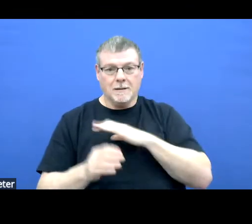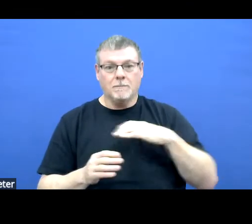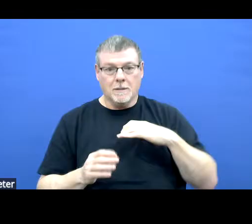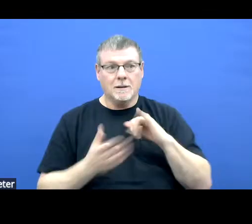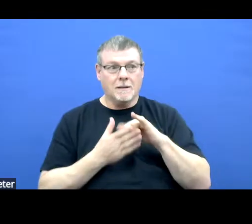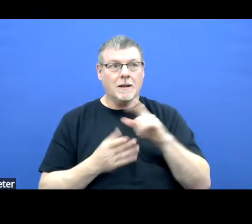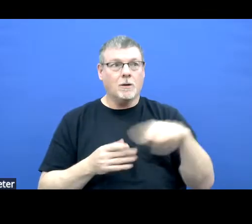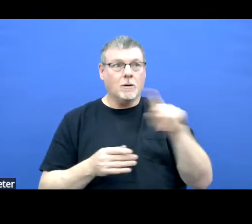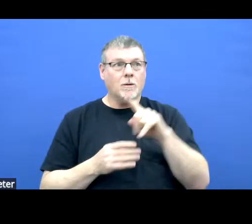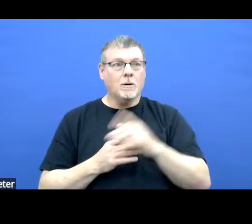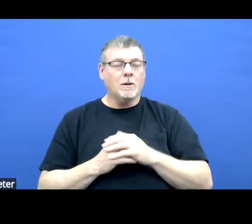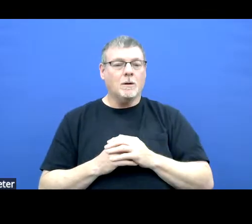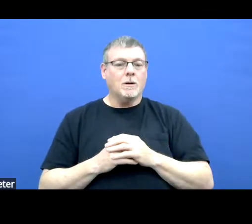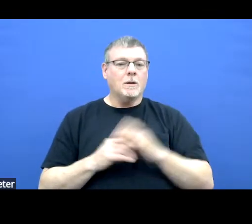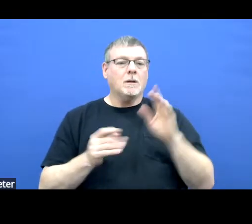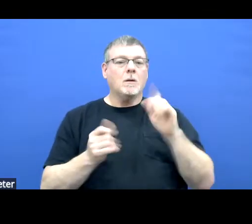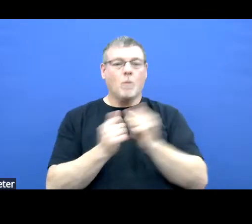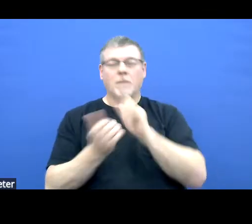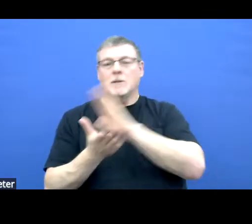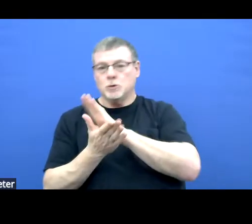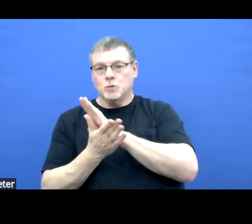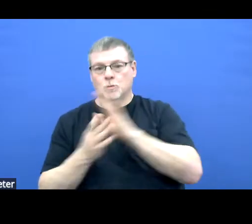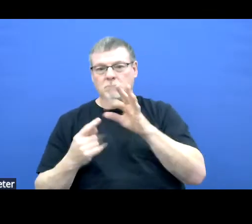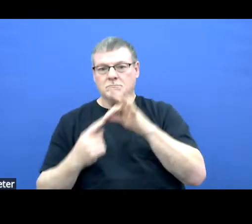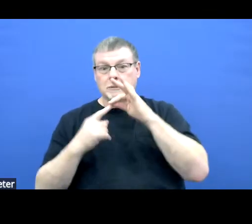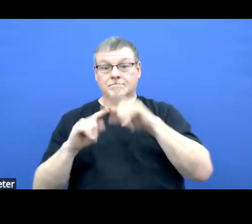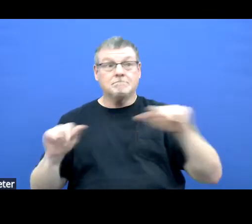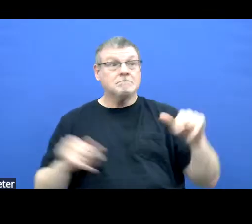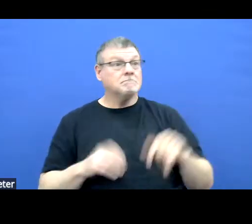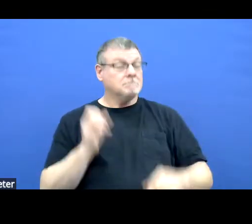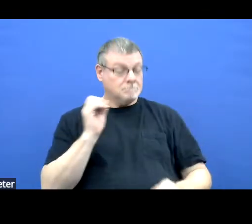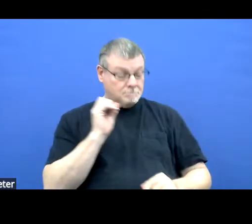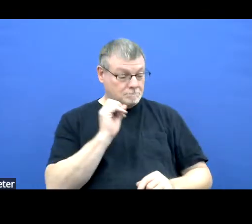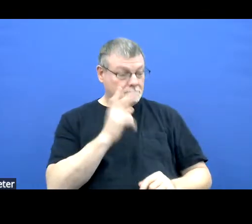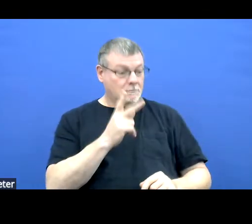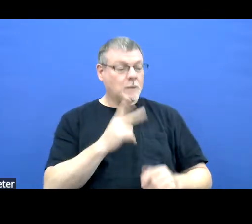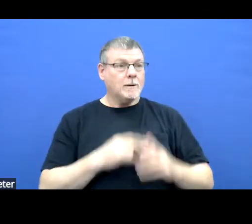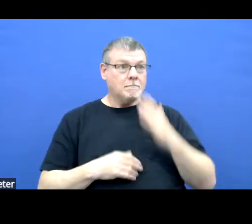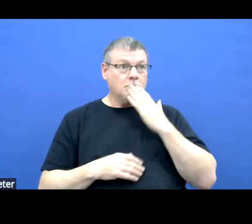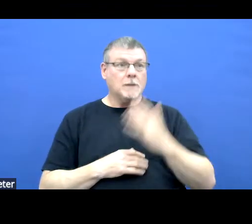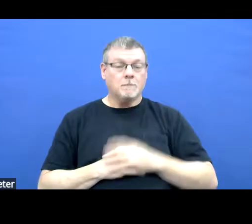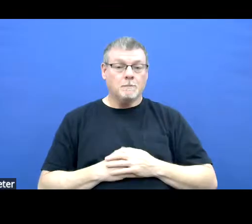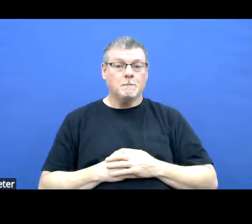have expressed here with the school and whatnot. Okay. All right. Yes, thank you.